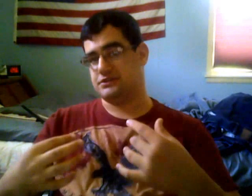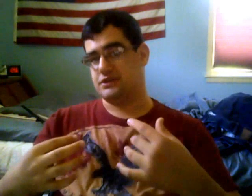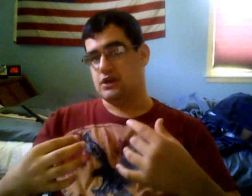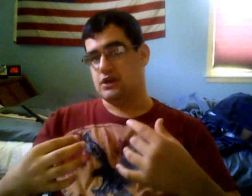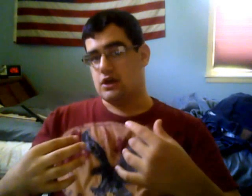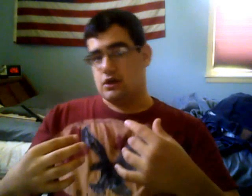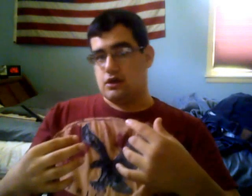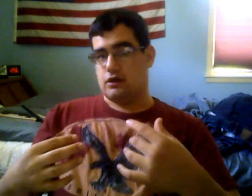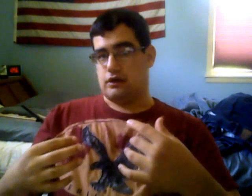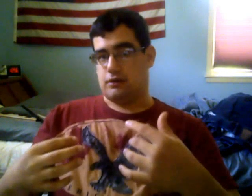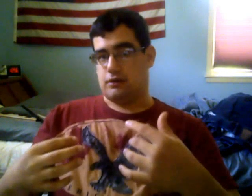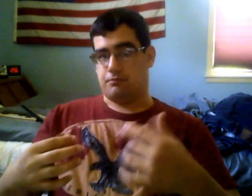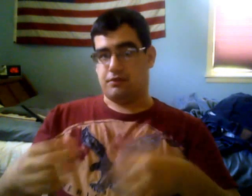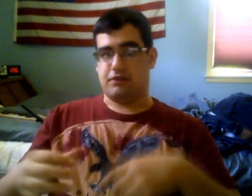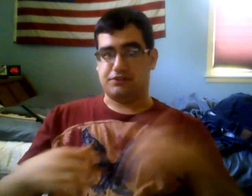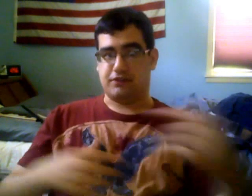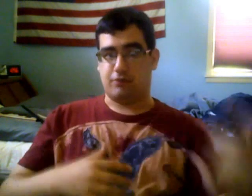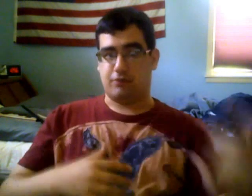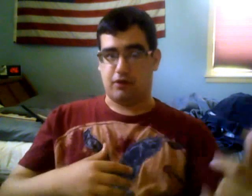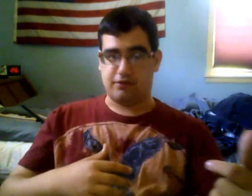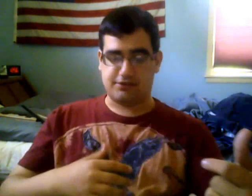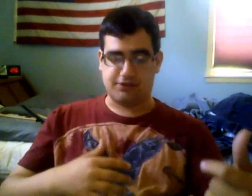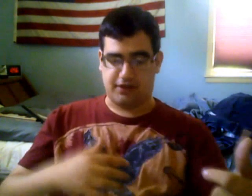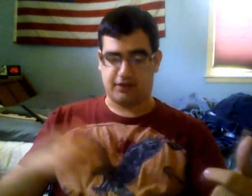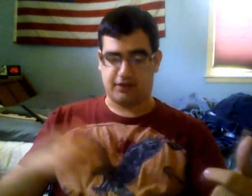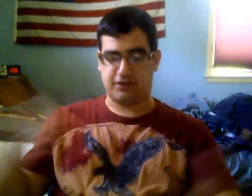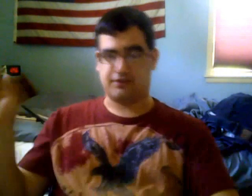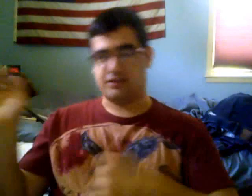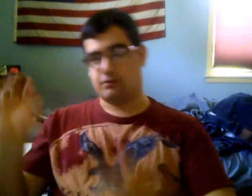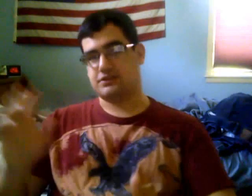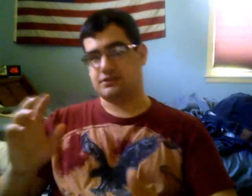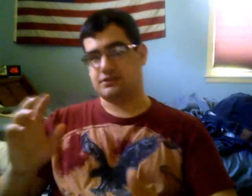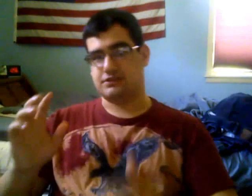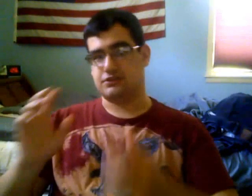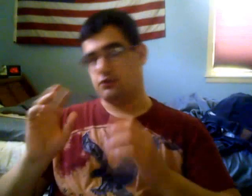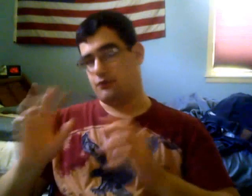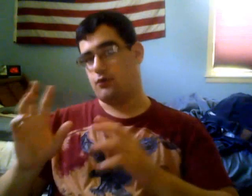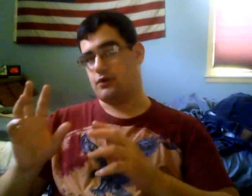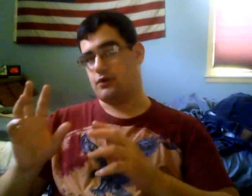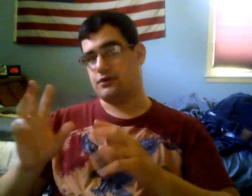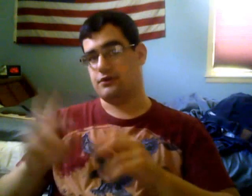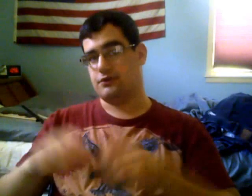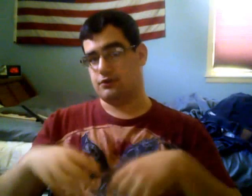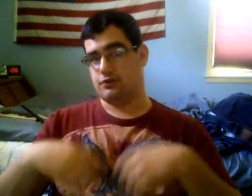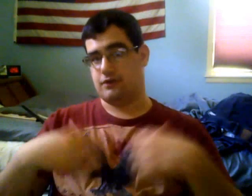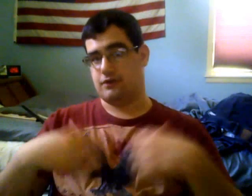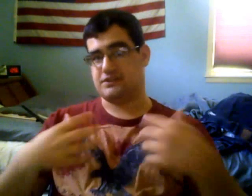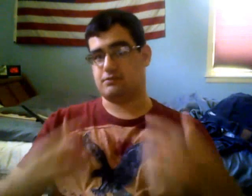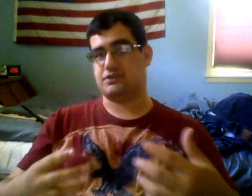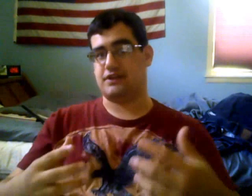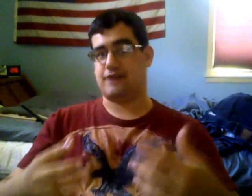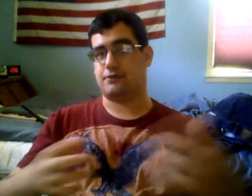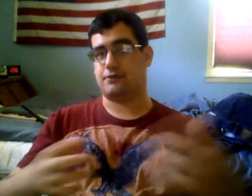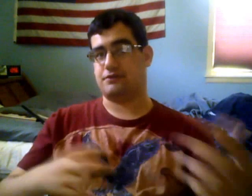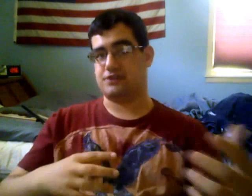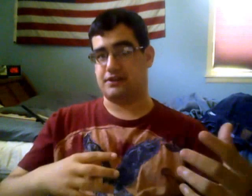impeached, he resigned from office, and his vice president, Gerald Ford, took office as president after he resigned